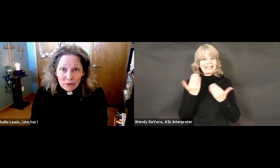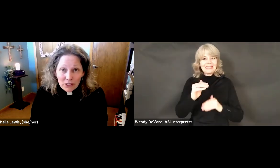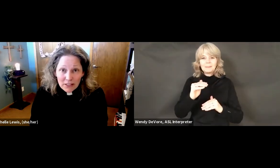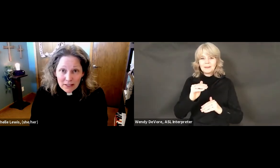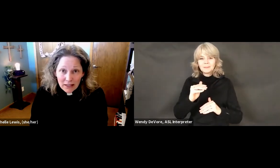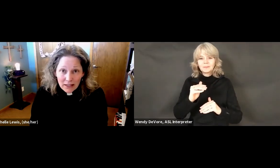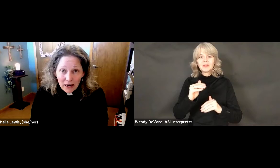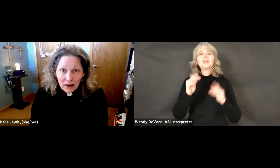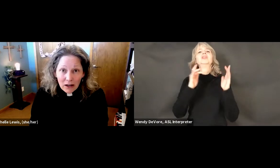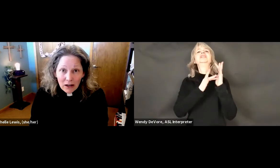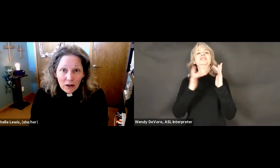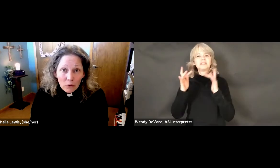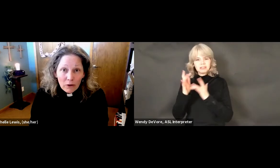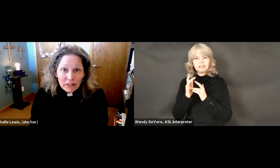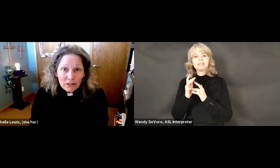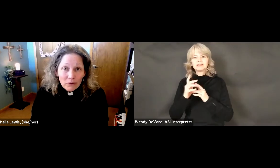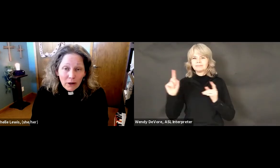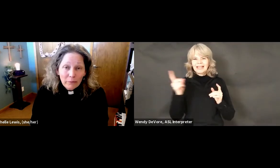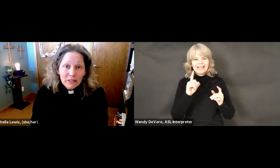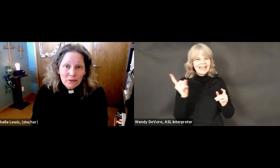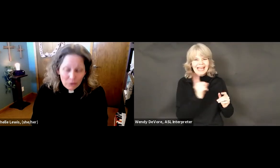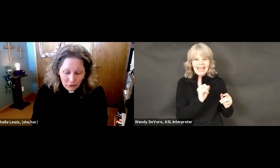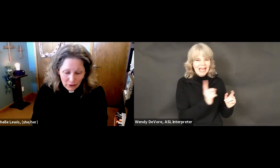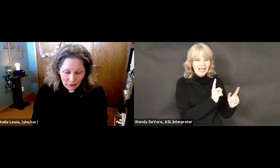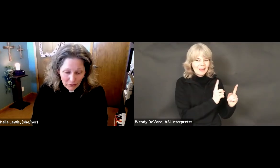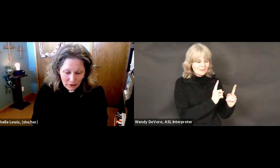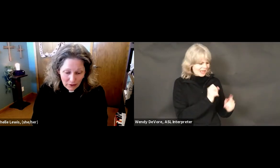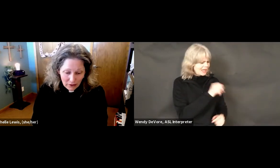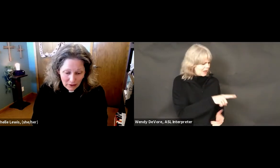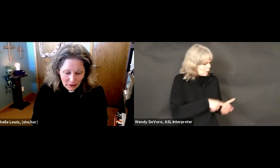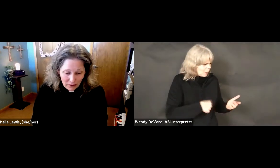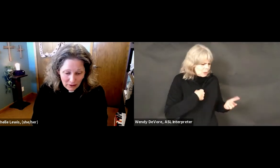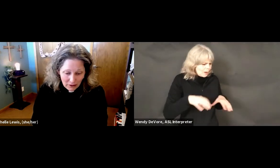That's who Jesus is asking. What do you want me to do for you?